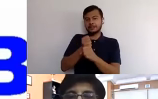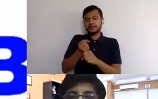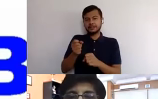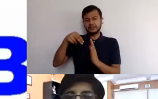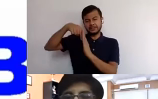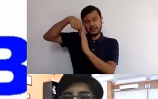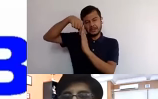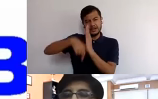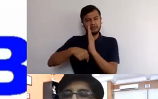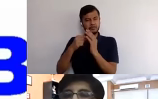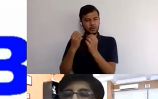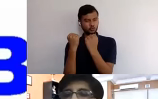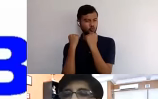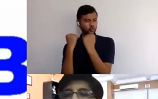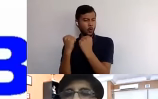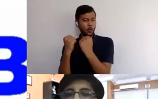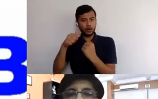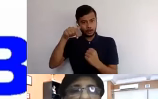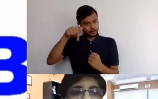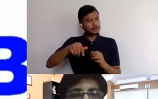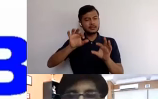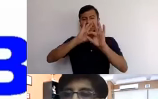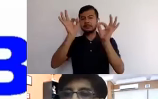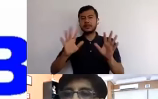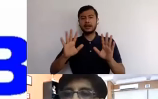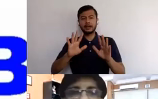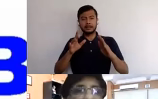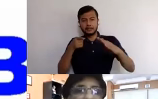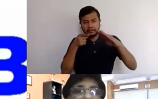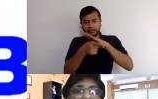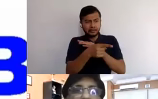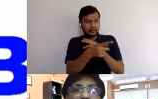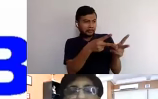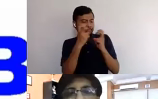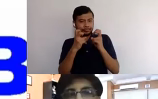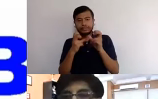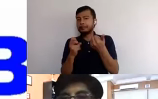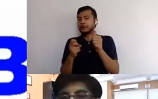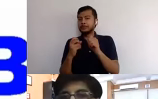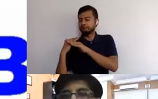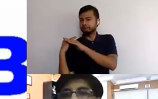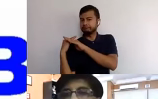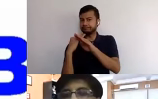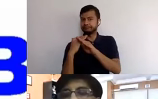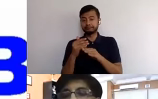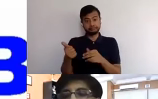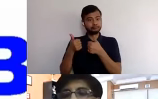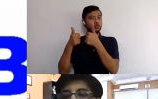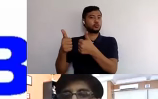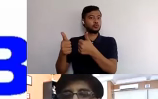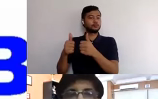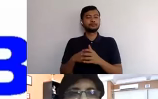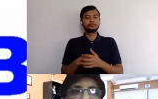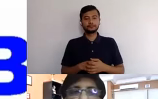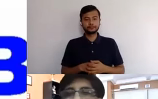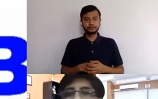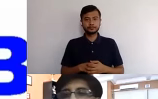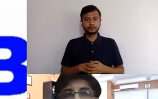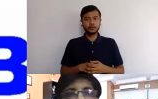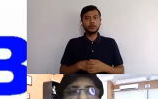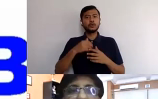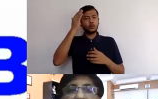very good authentication and secure communications for the Wi-Fi. We know that currently in the networking